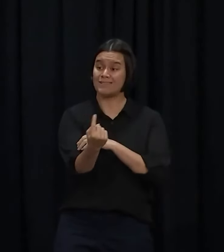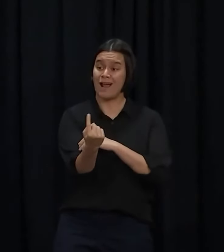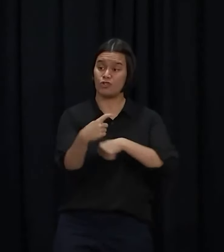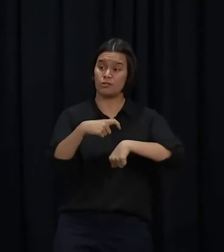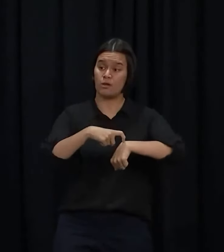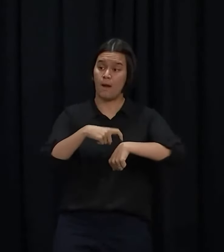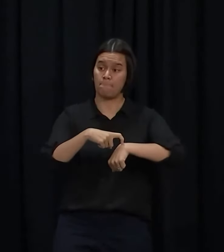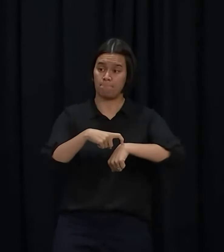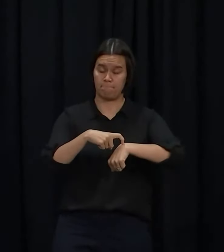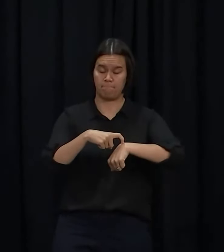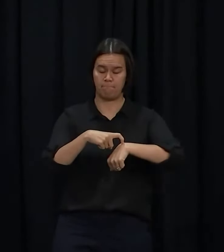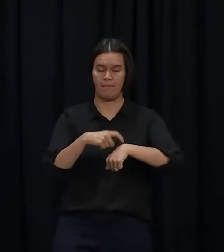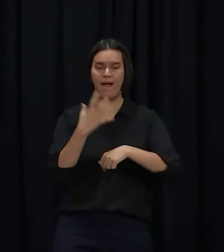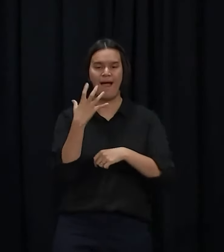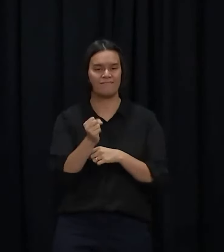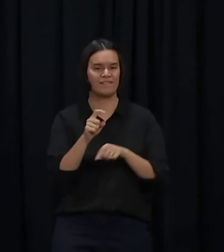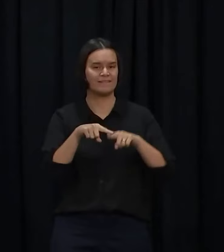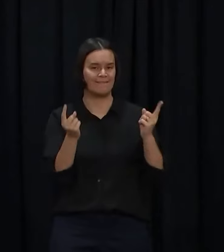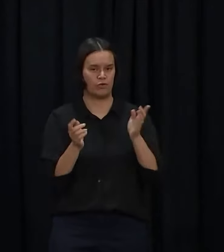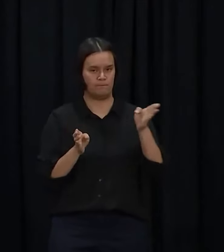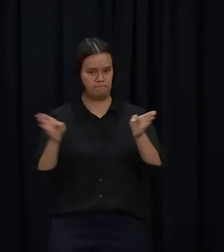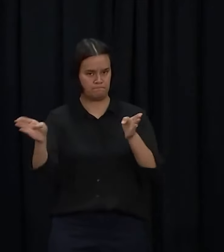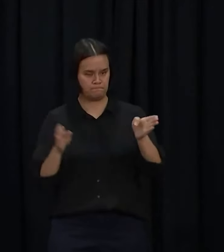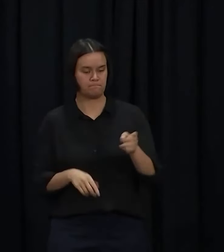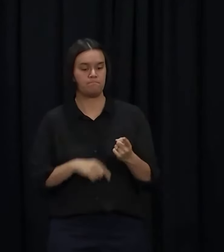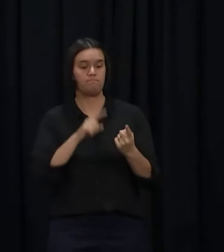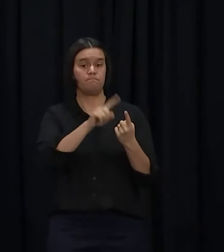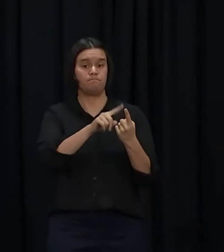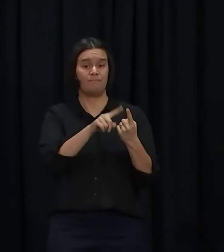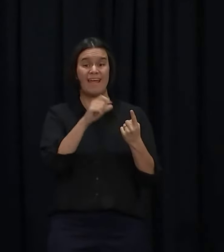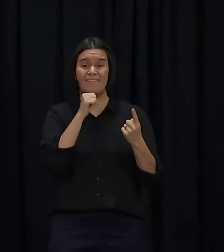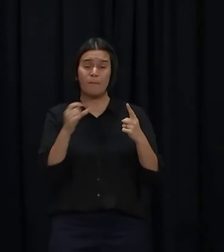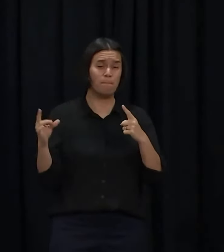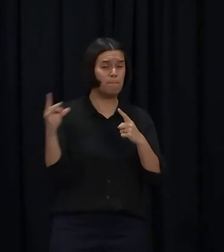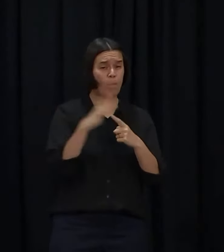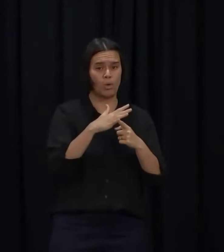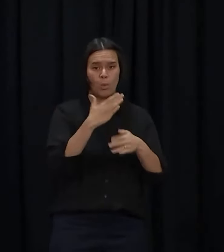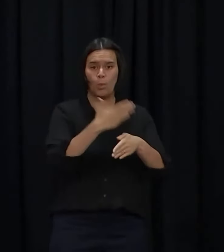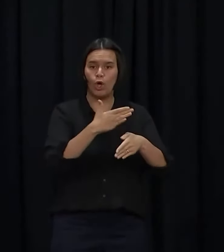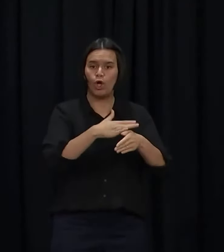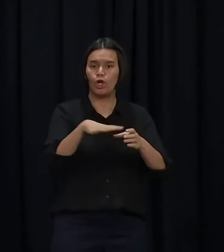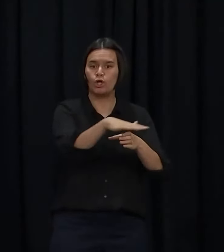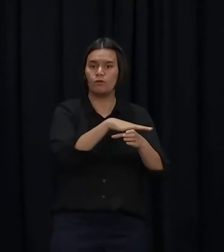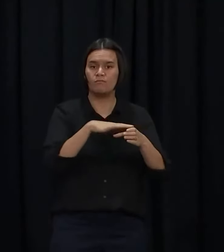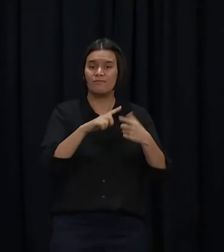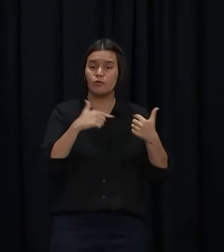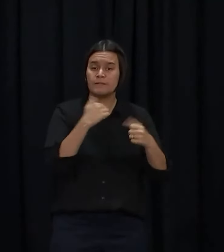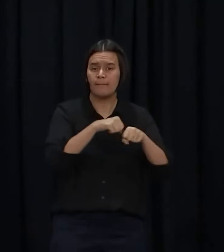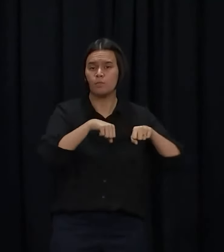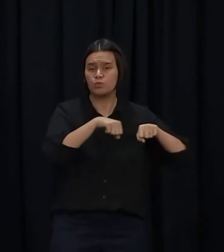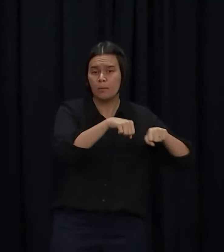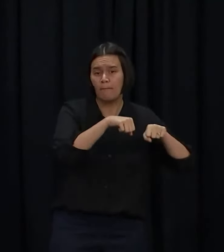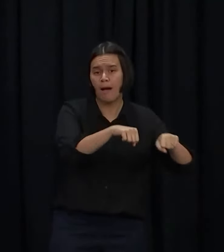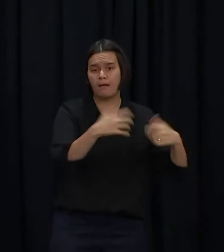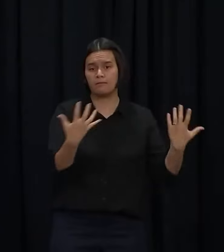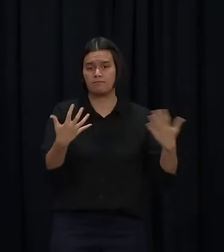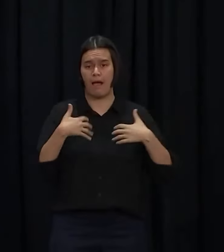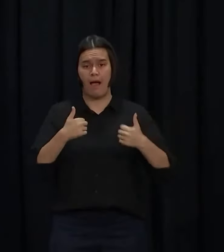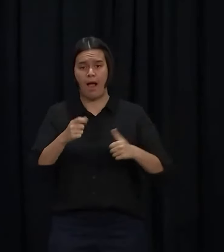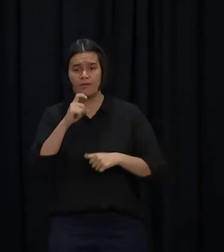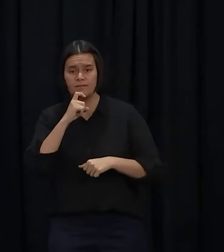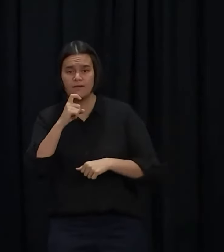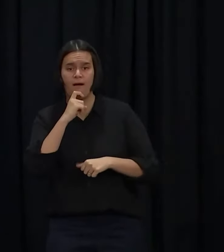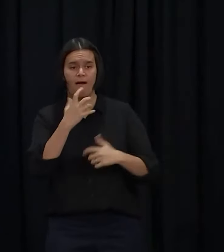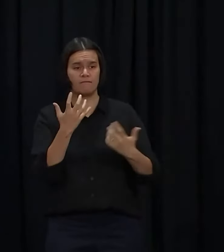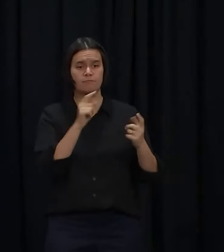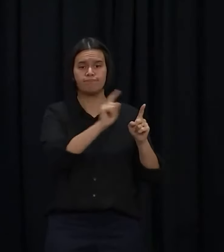essential services where you will have seen it's really critical for them to be able to continue to operate, even when they have some of their workforce